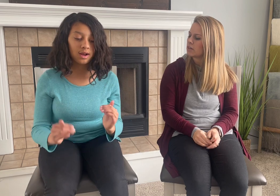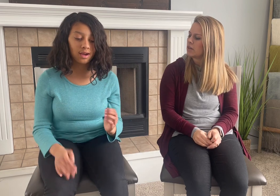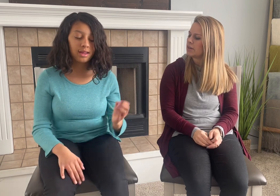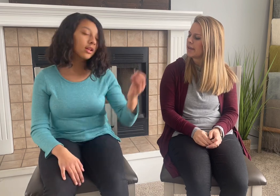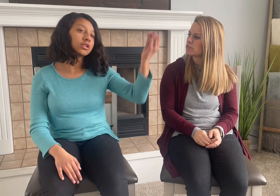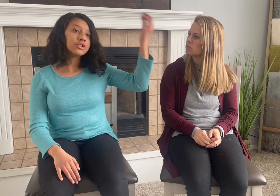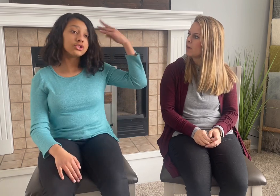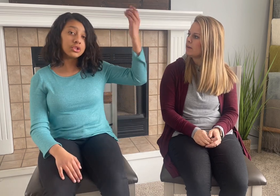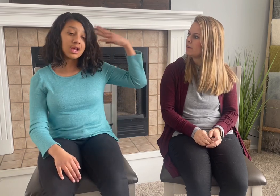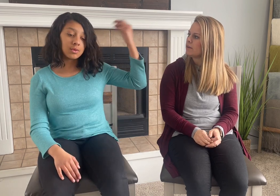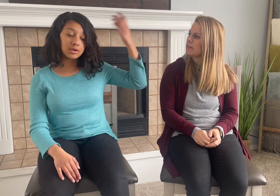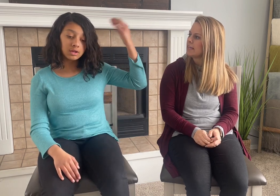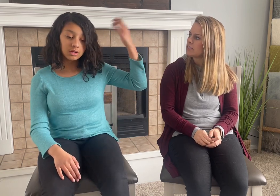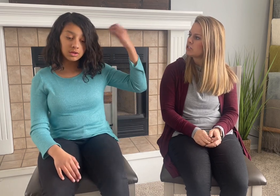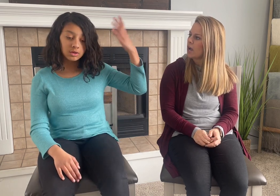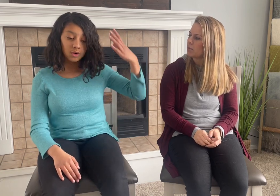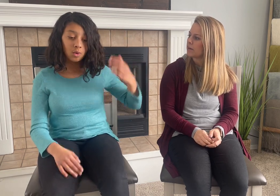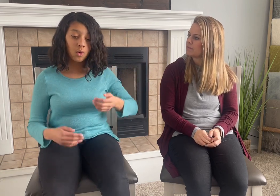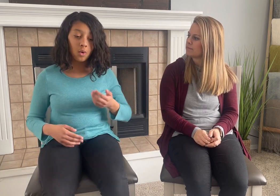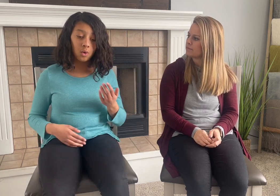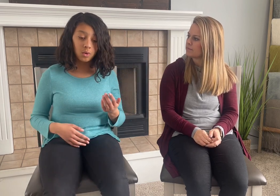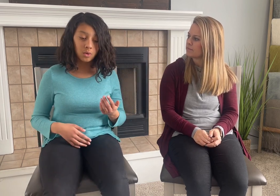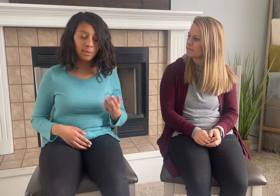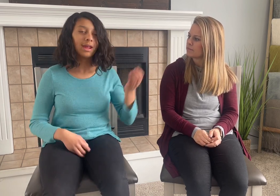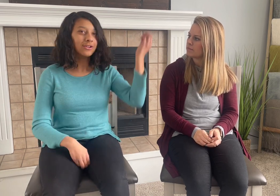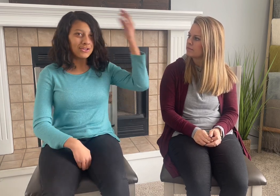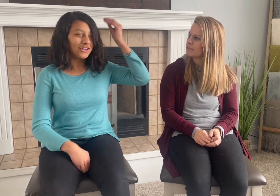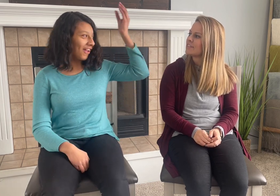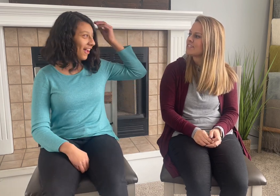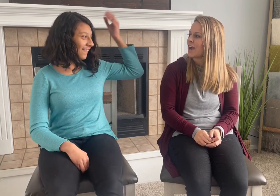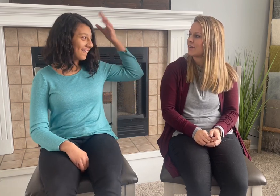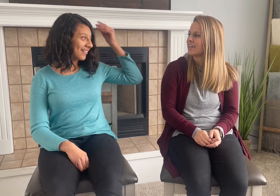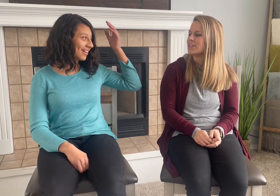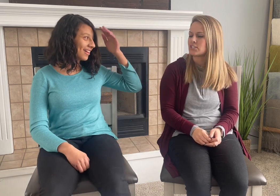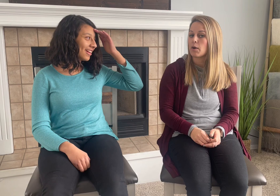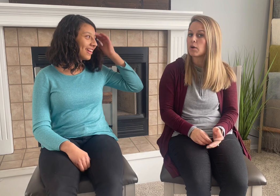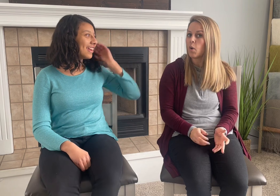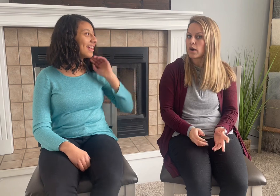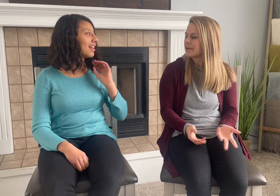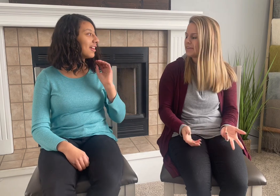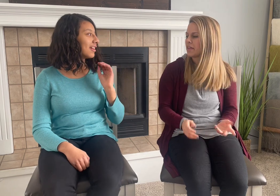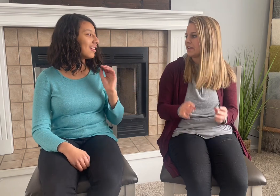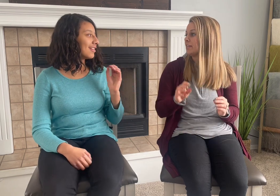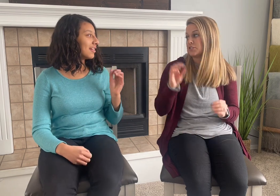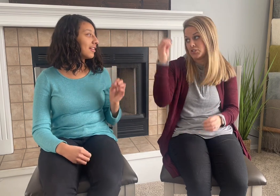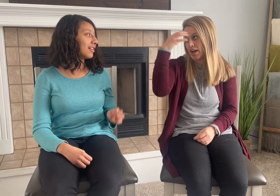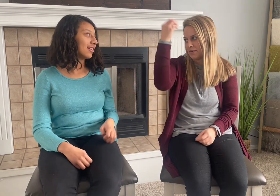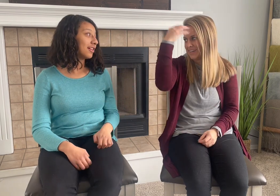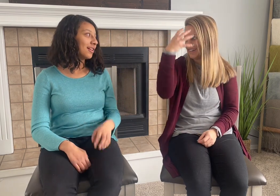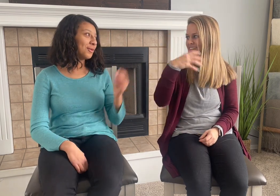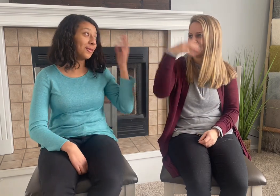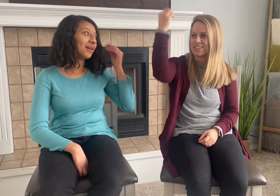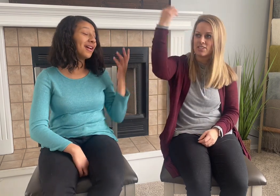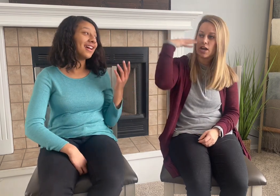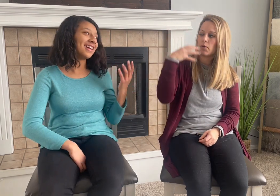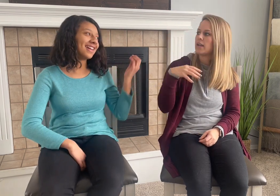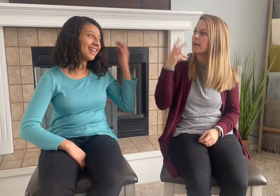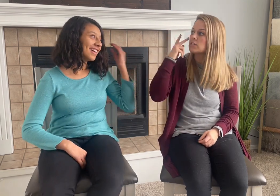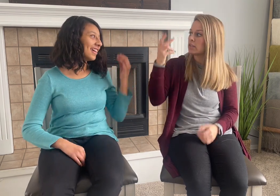Next one is shower, shower, shower, or nothing. It's just shower, shower. And I saw